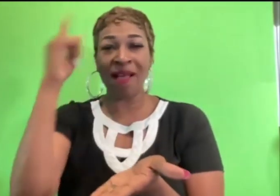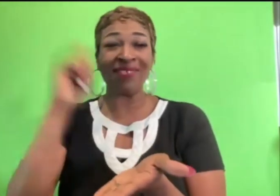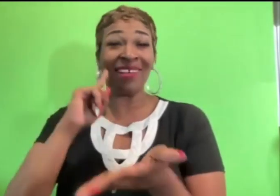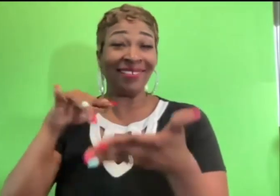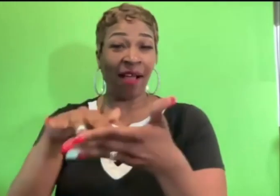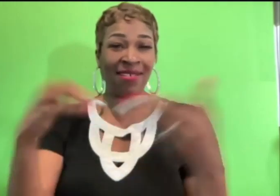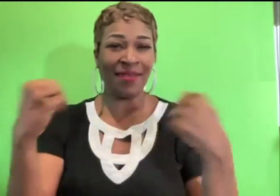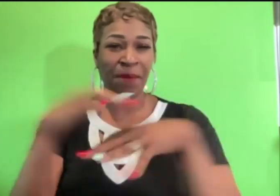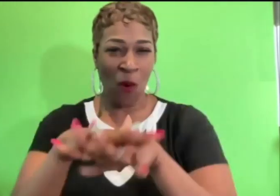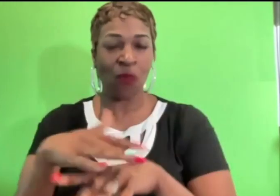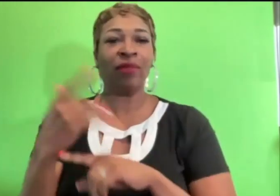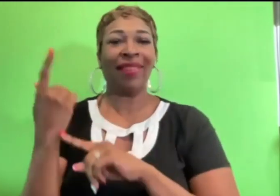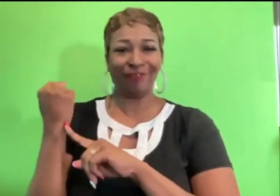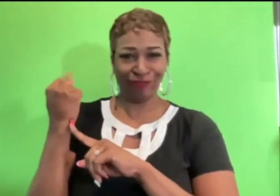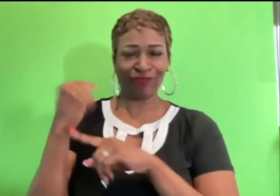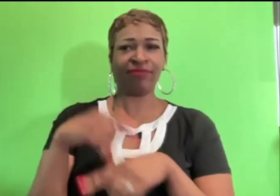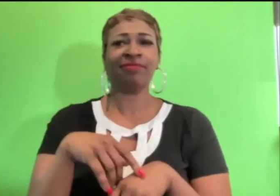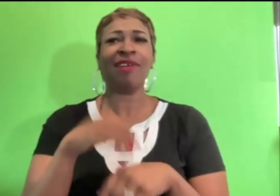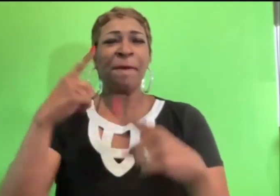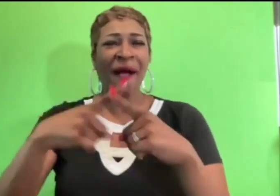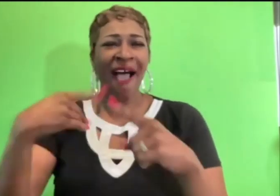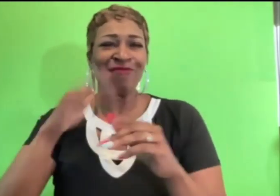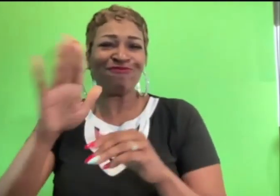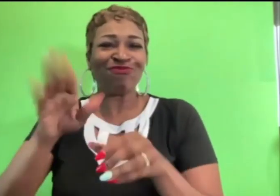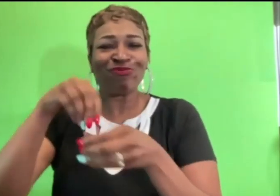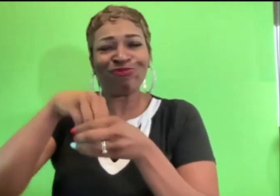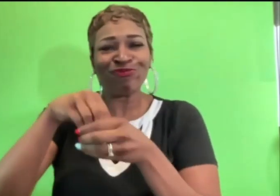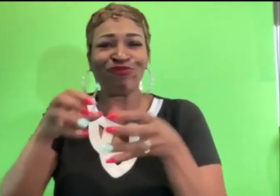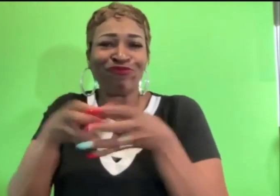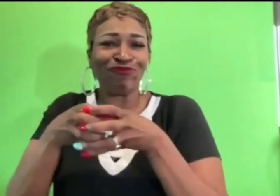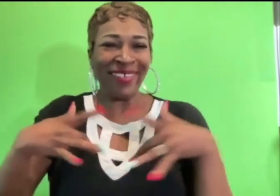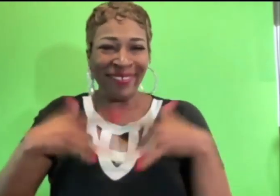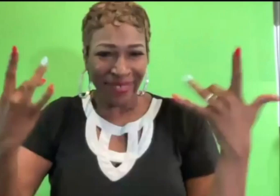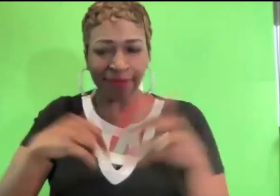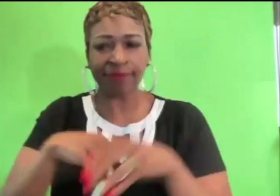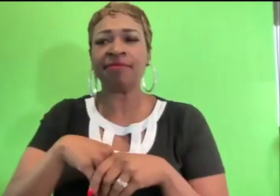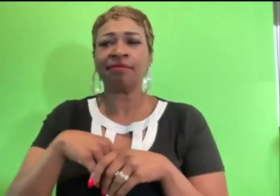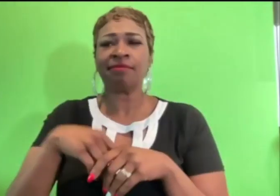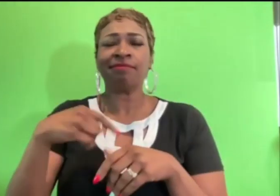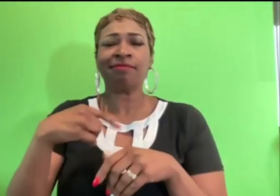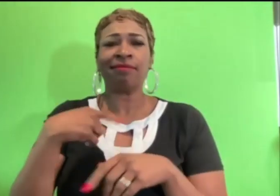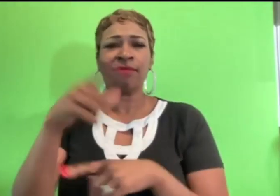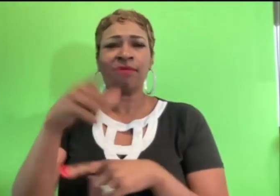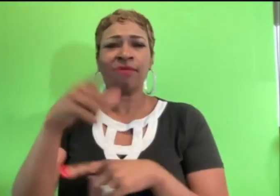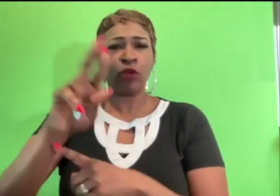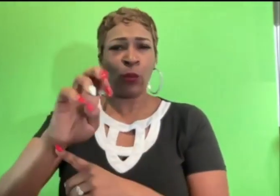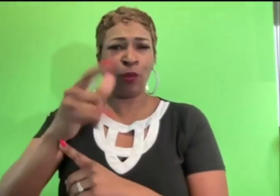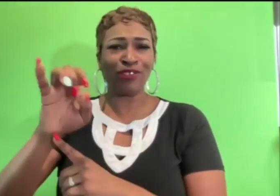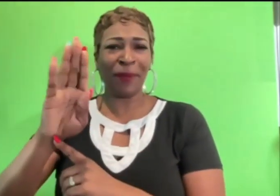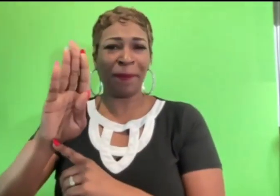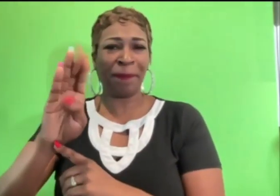I went to the Center for Black Deaf Studies symposium last year, which was an amazing